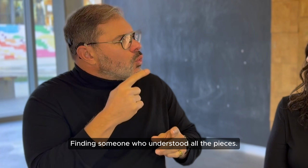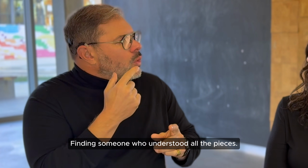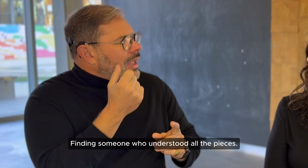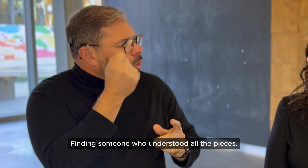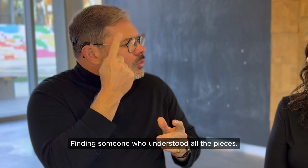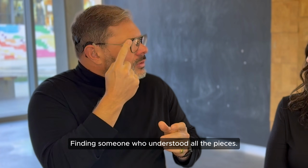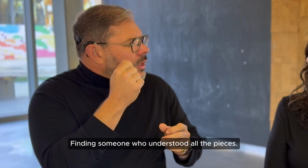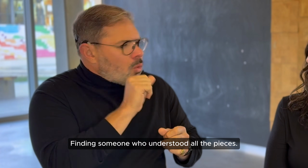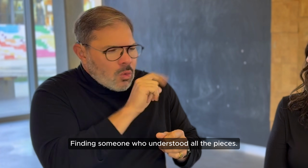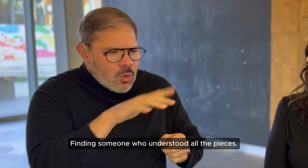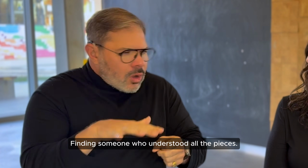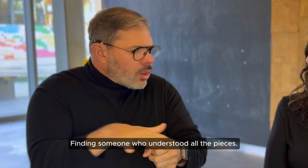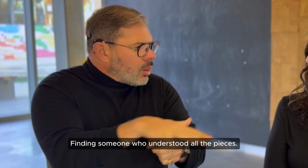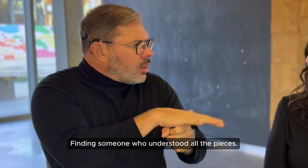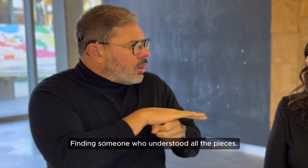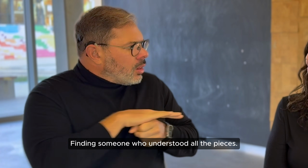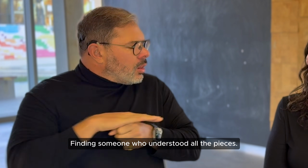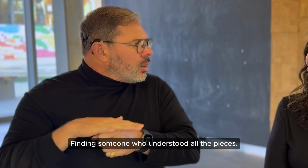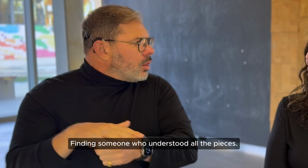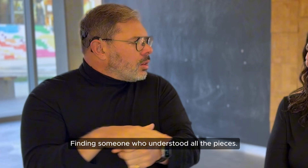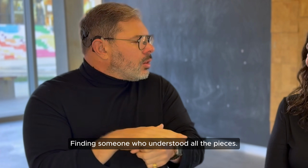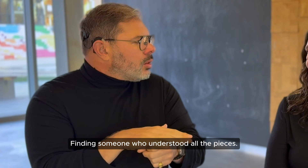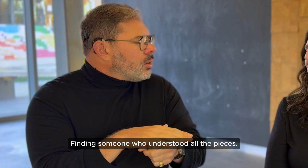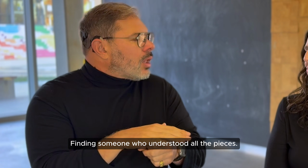who understood all the pieces.